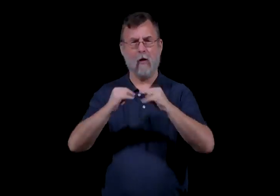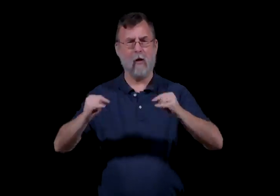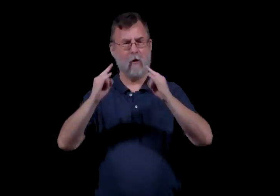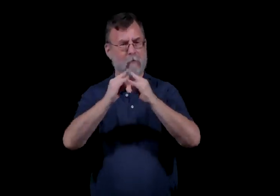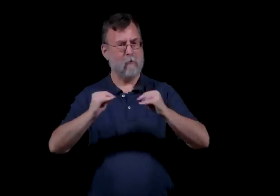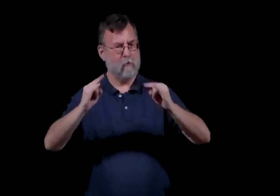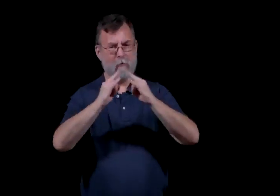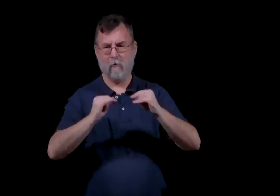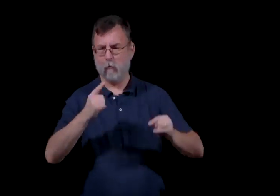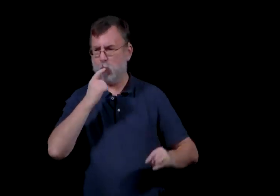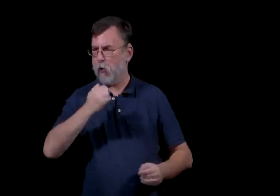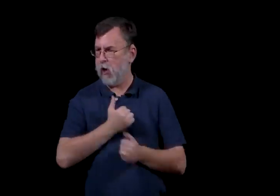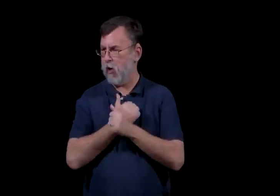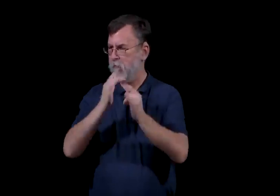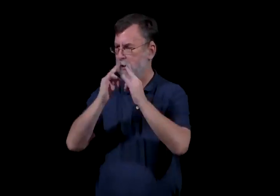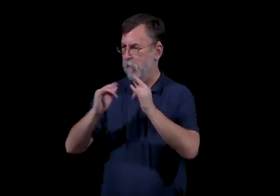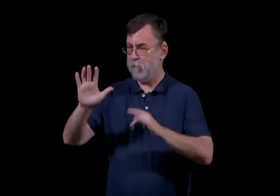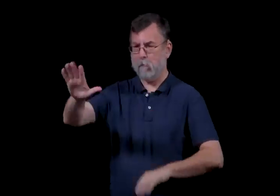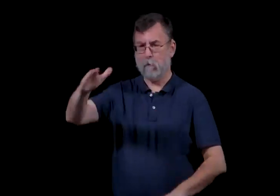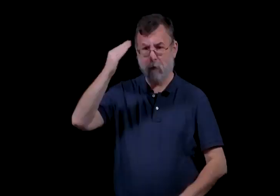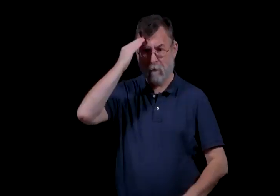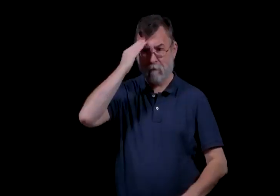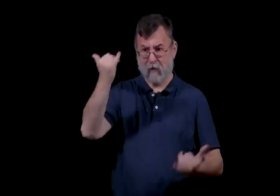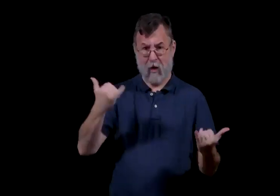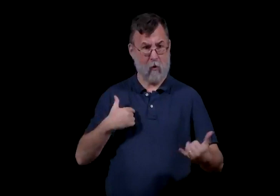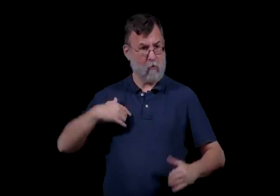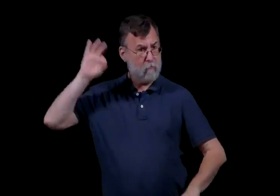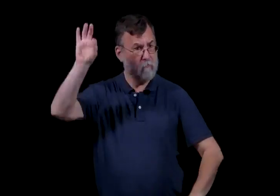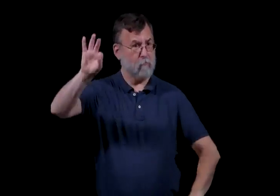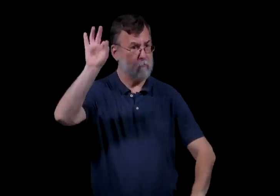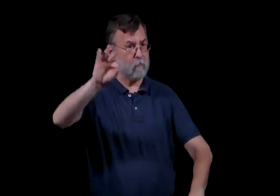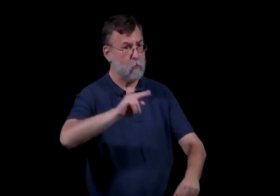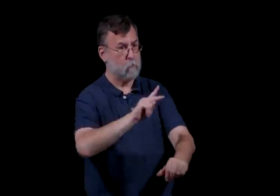Who loves to camp? Hands are going up here all over.